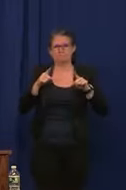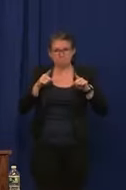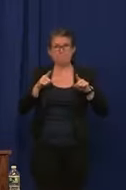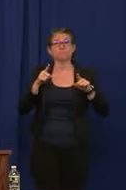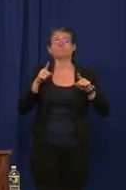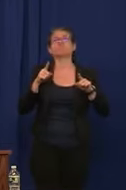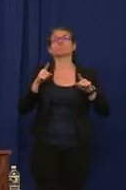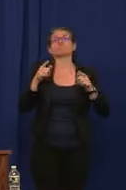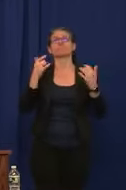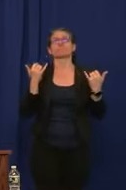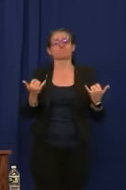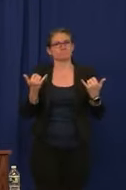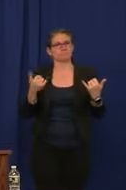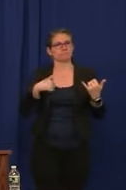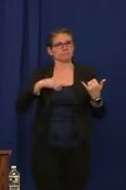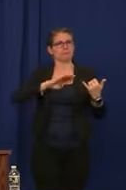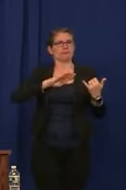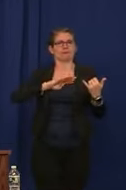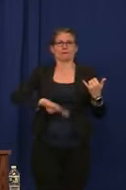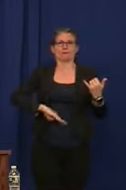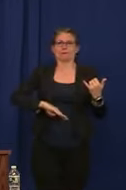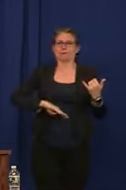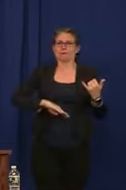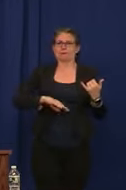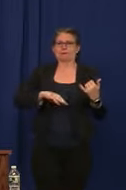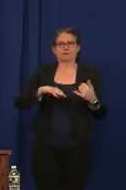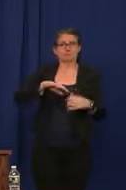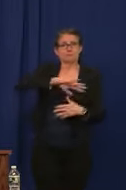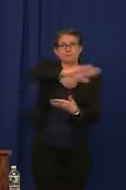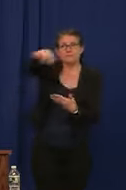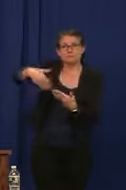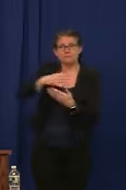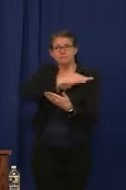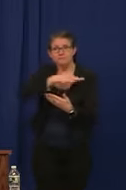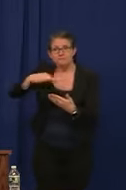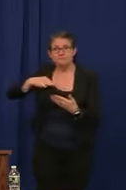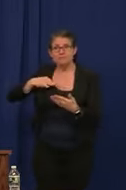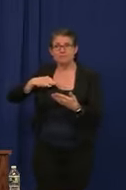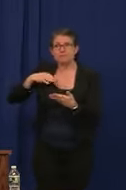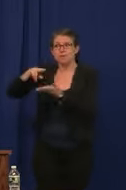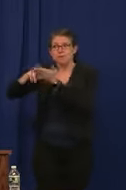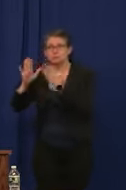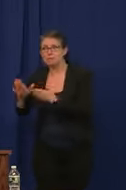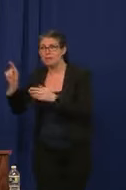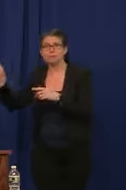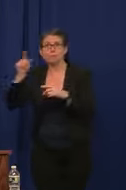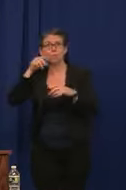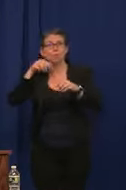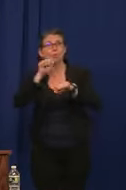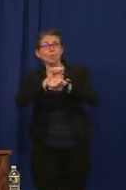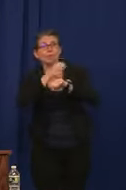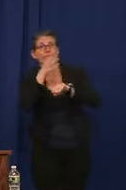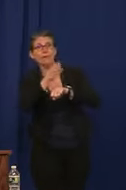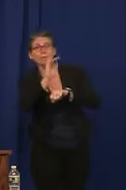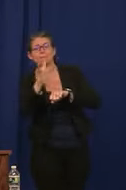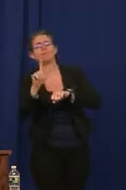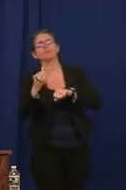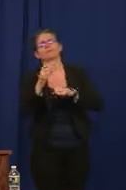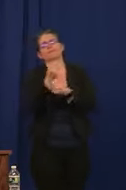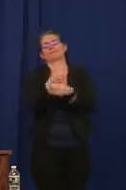report that all employees and contractors have been fully accounted for, and there were no serious